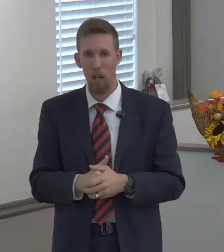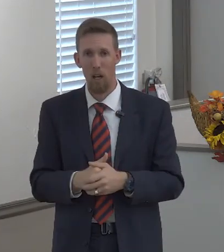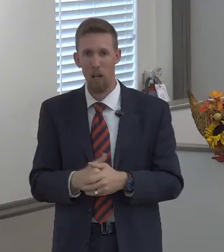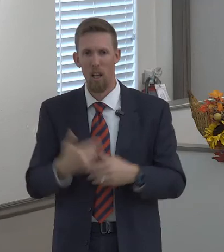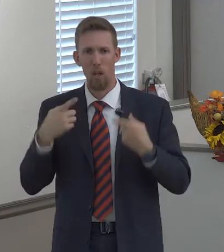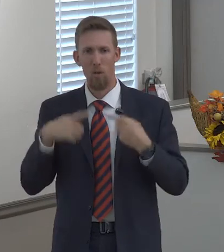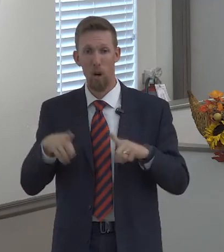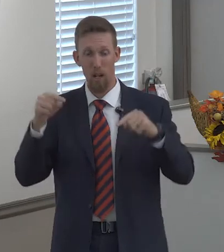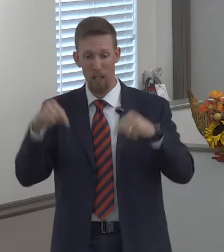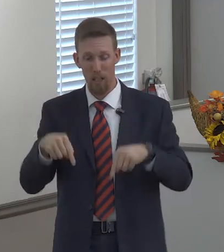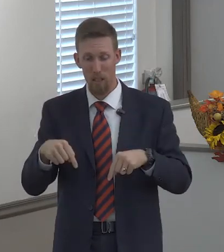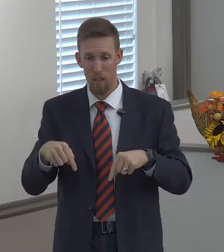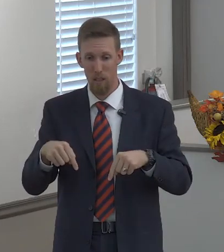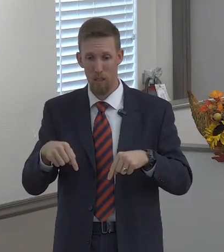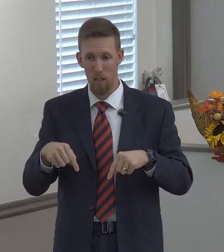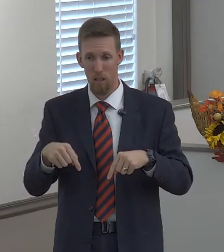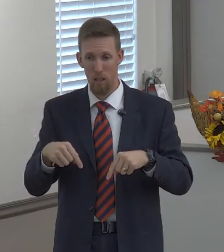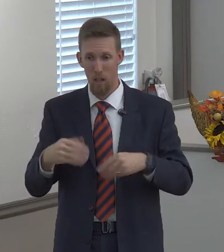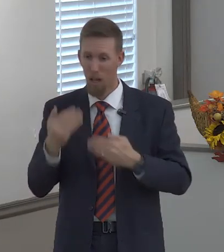The question is, are you saved?